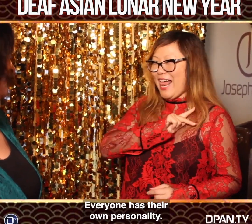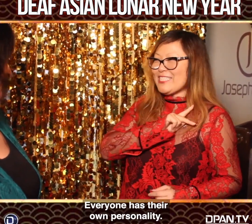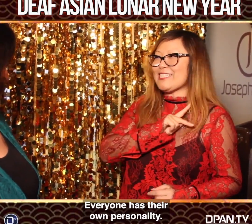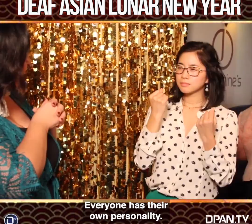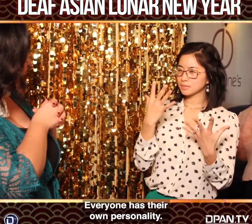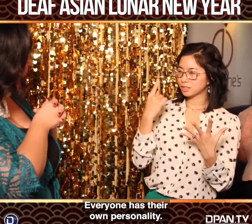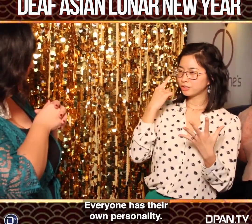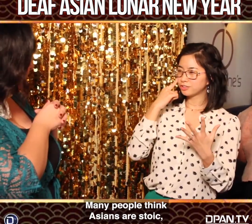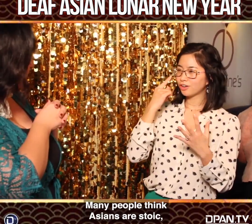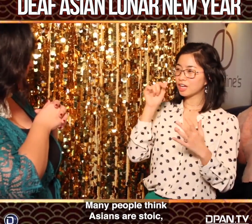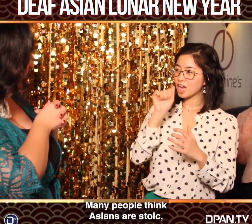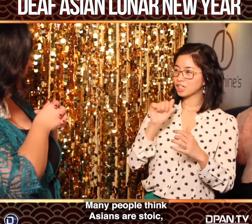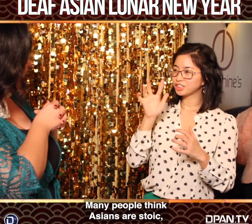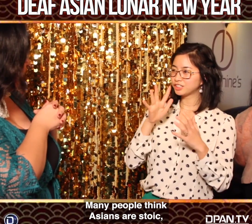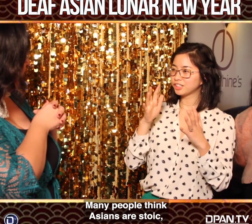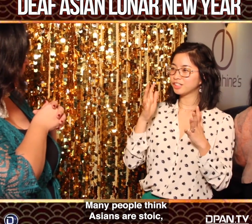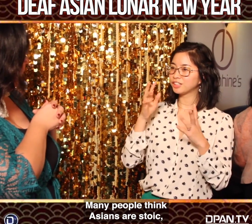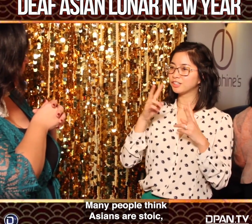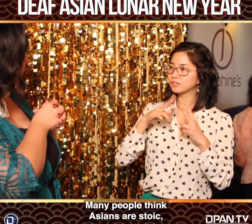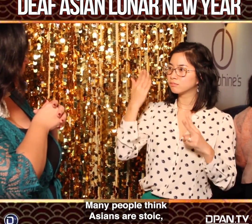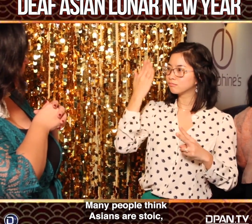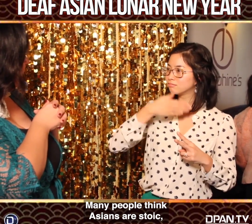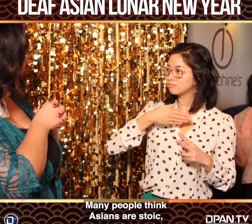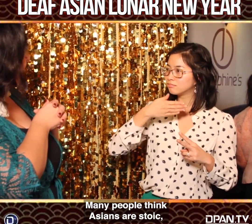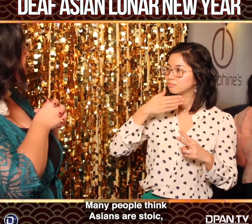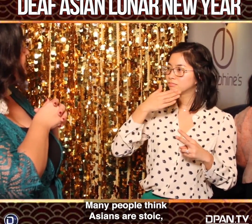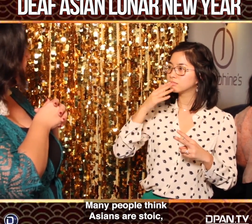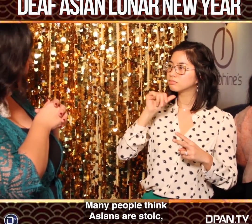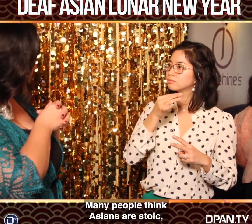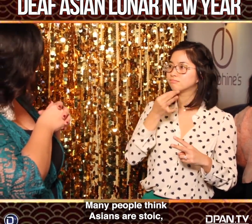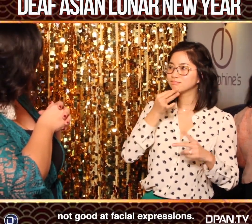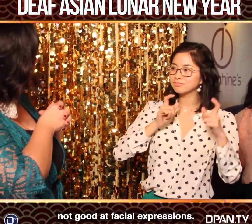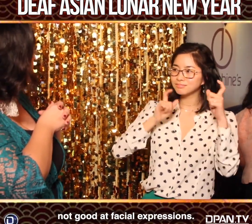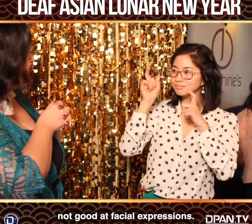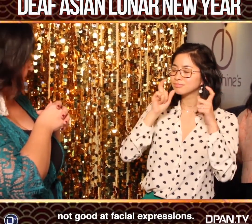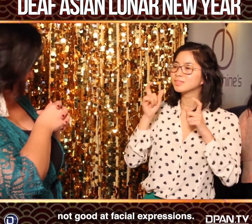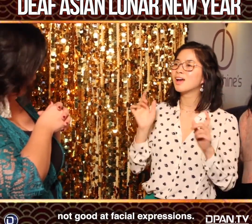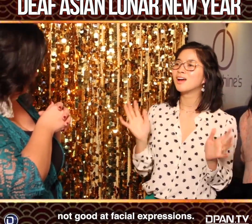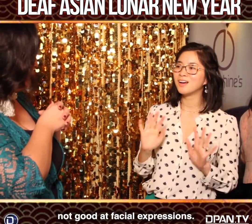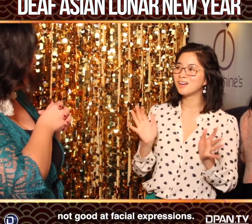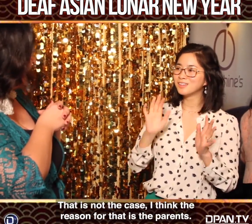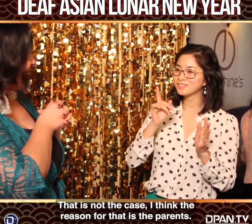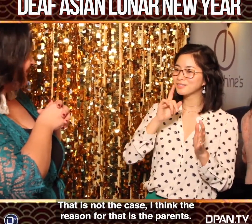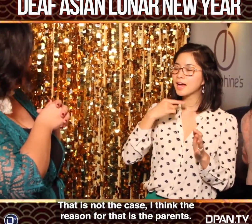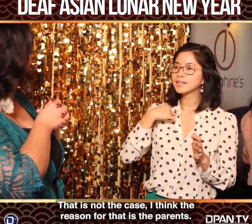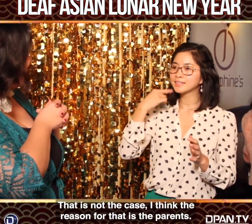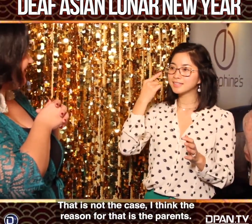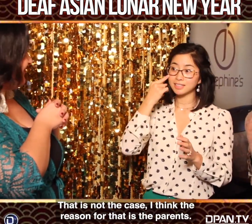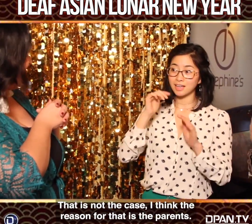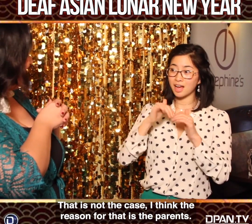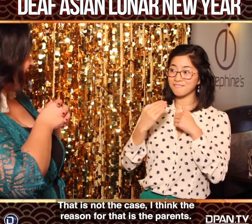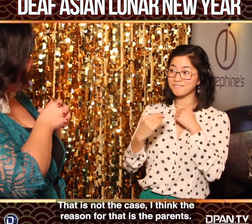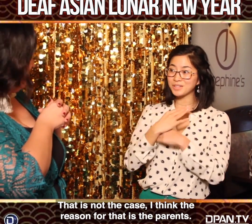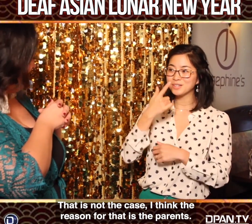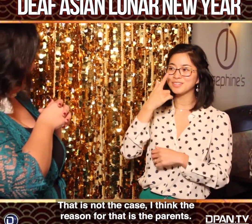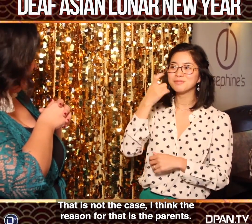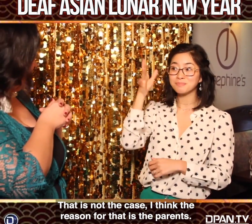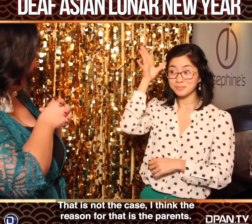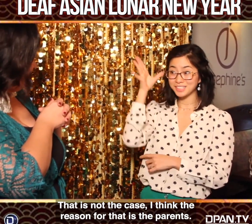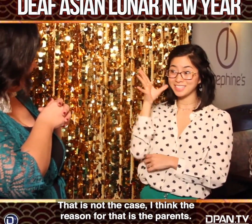personality. Many people think Asians are stoic, not good at facial expressions. That's not the case. I think the reason for that is